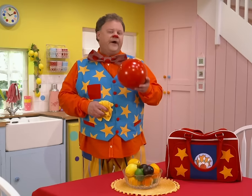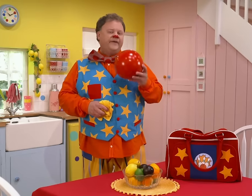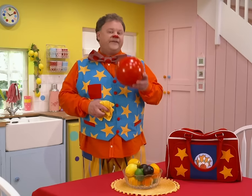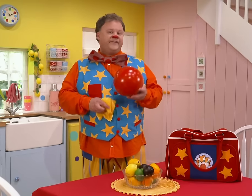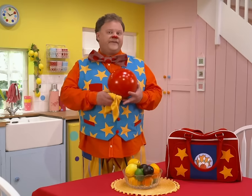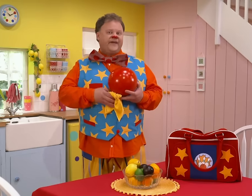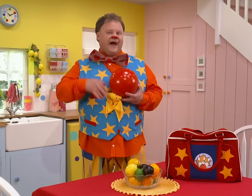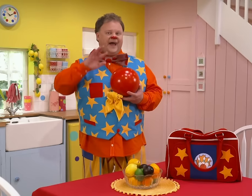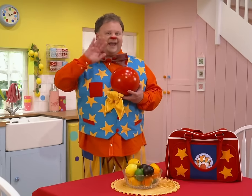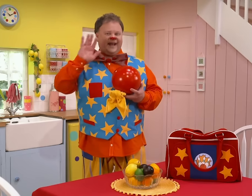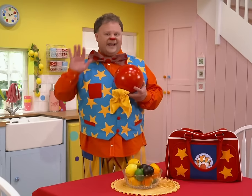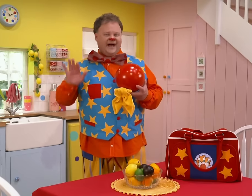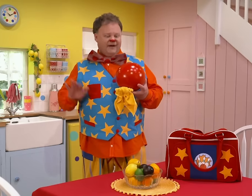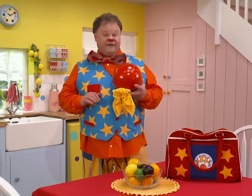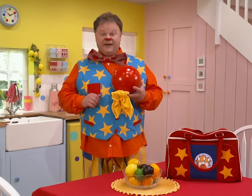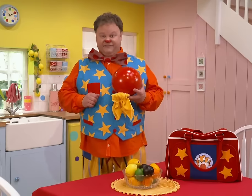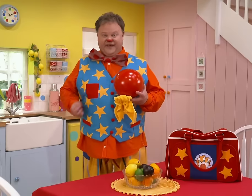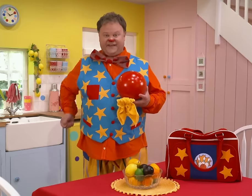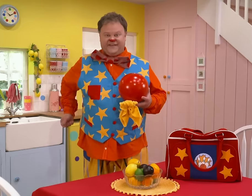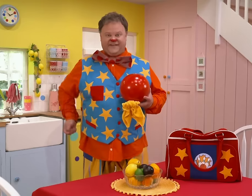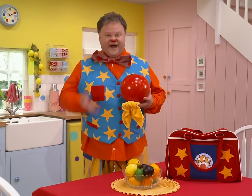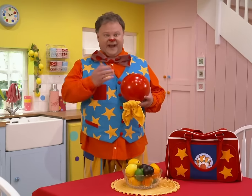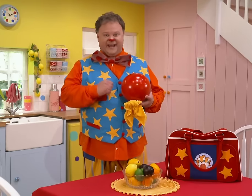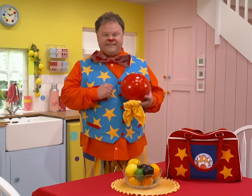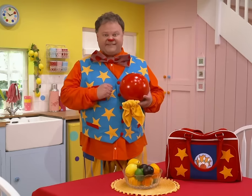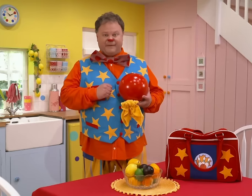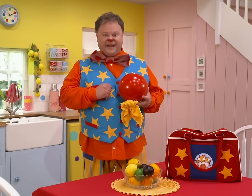not shiny enough for the shiny spinner.